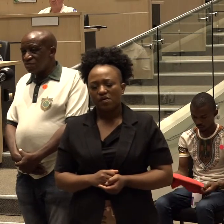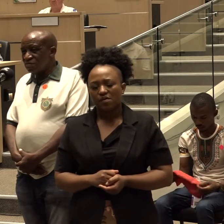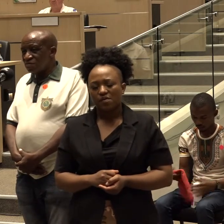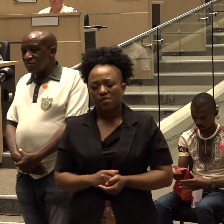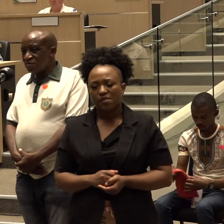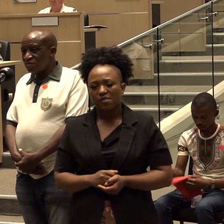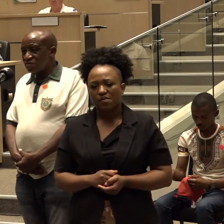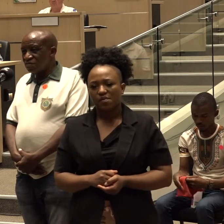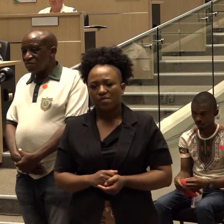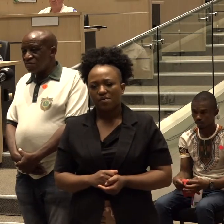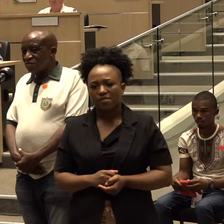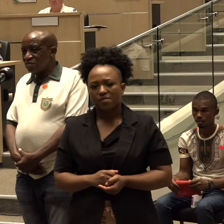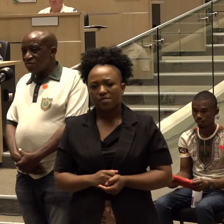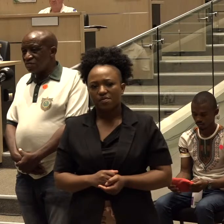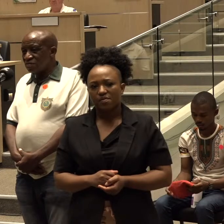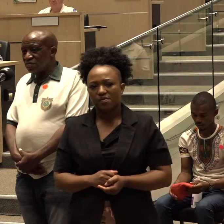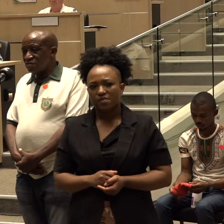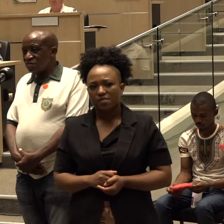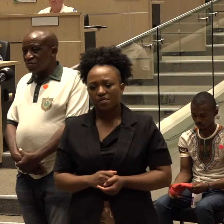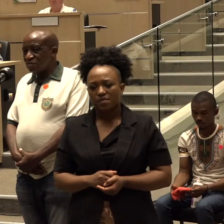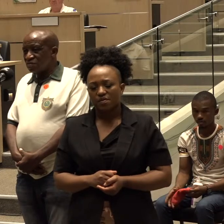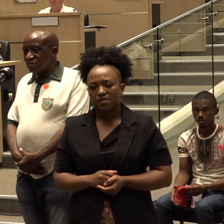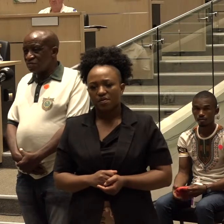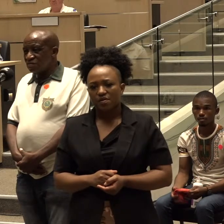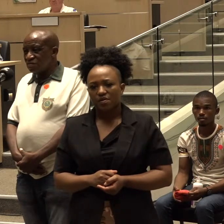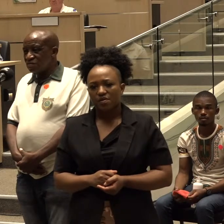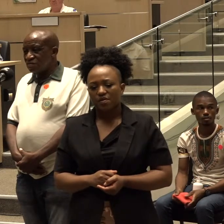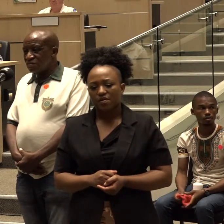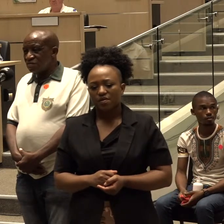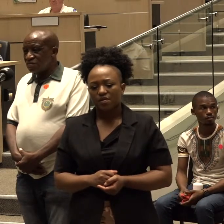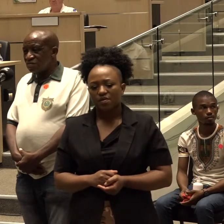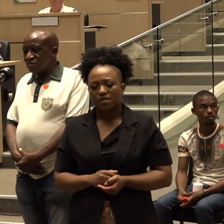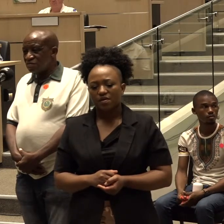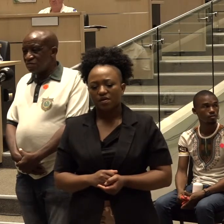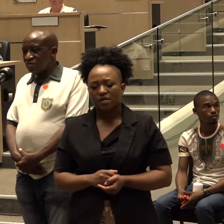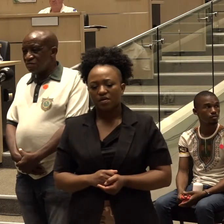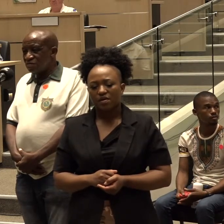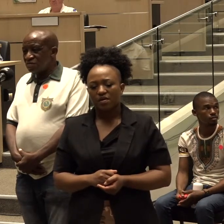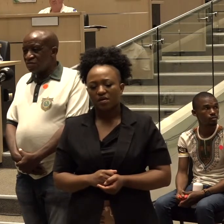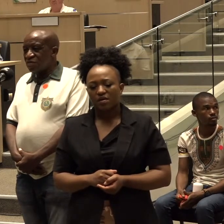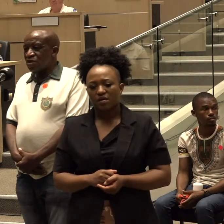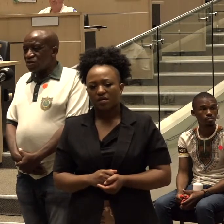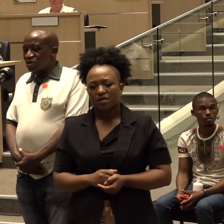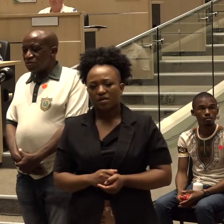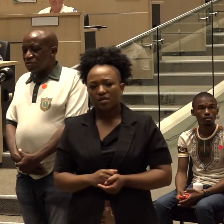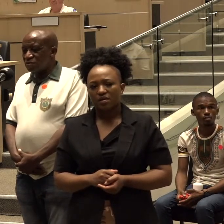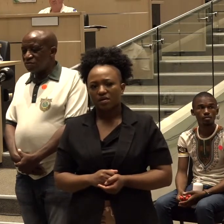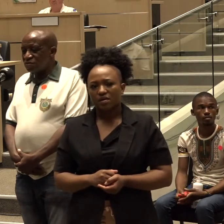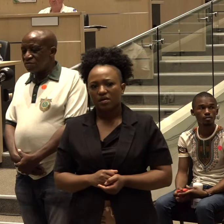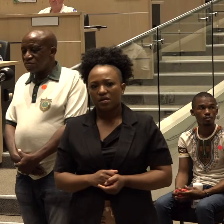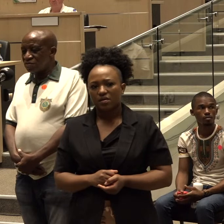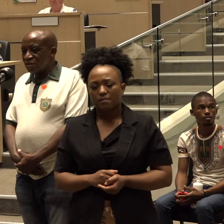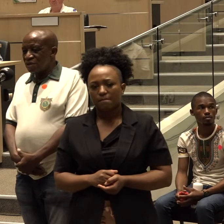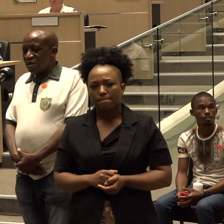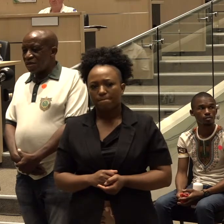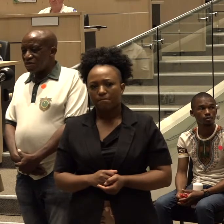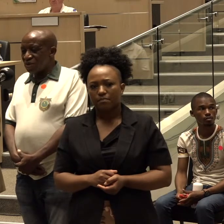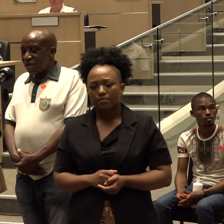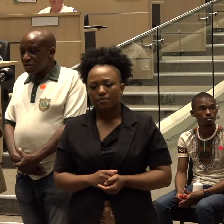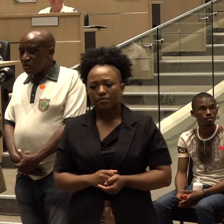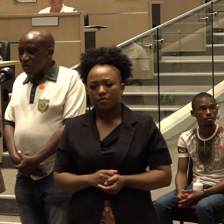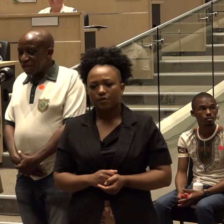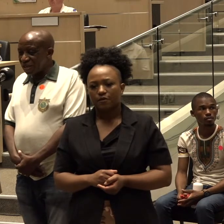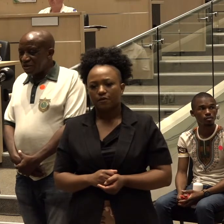we are able to to get problems over to the government to get Solutions